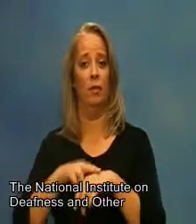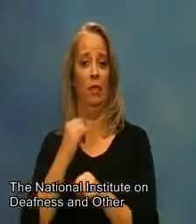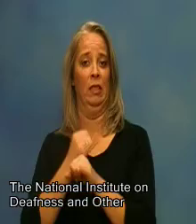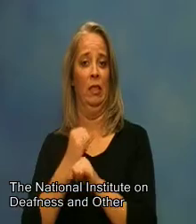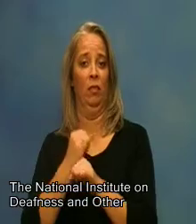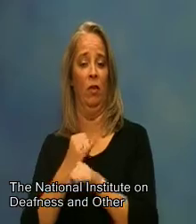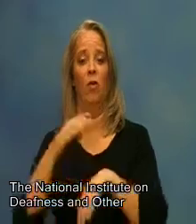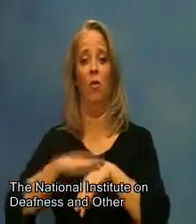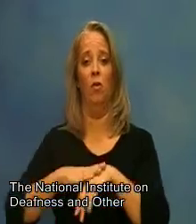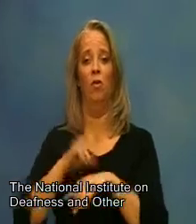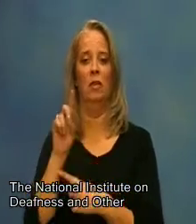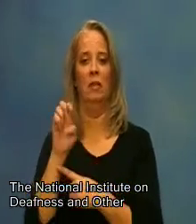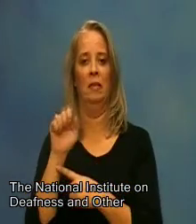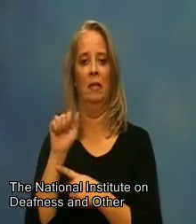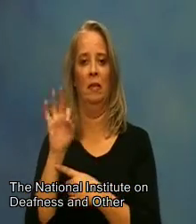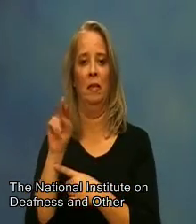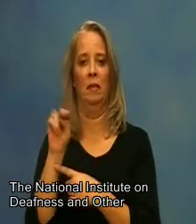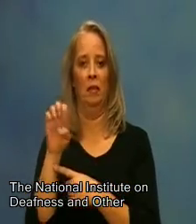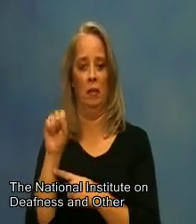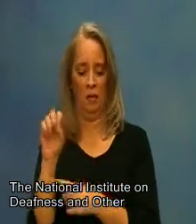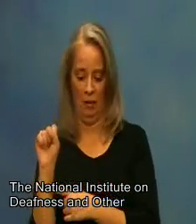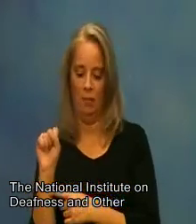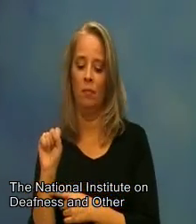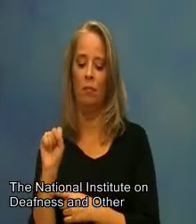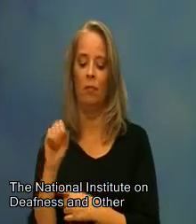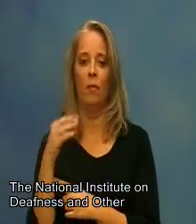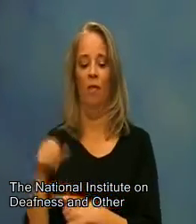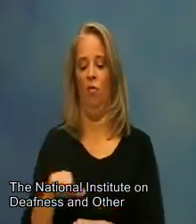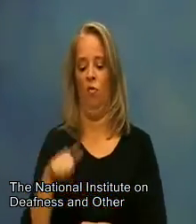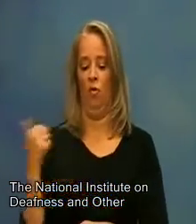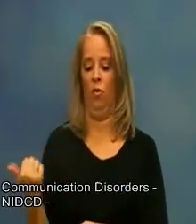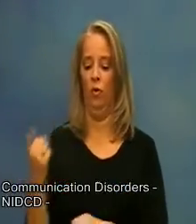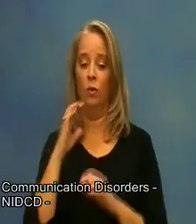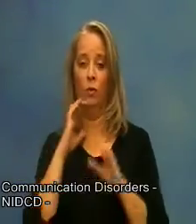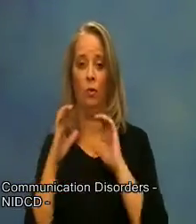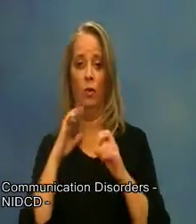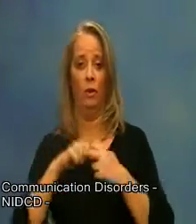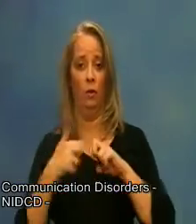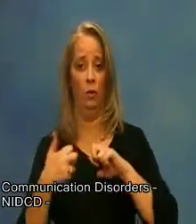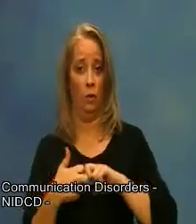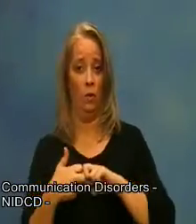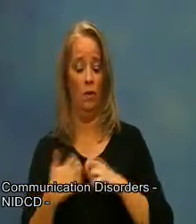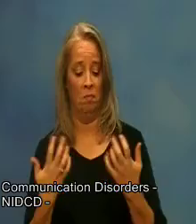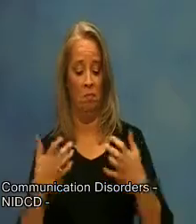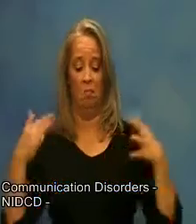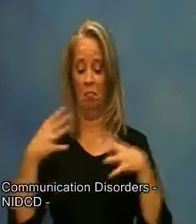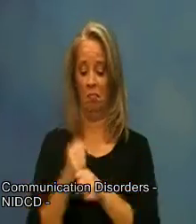The National Institute on Deafness and Other Communication Disorders, or